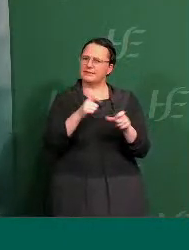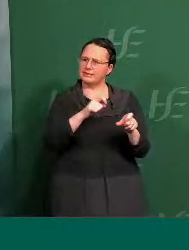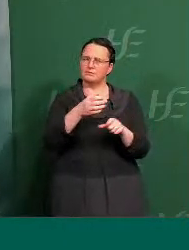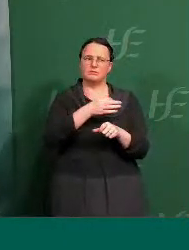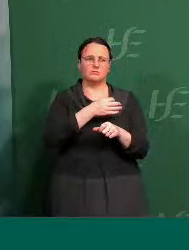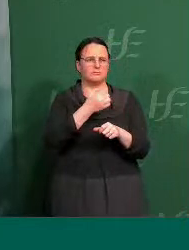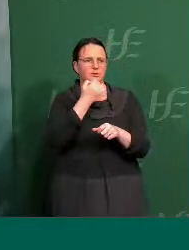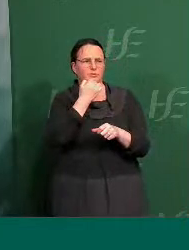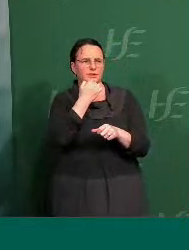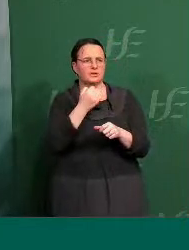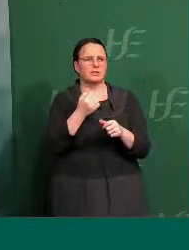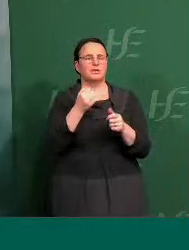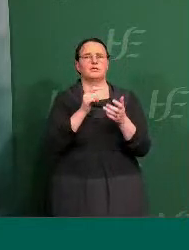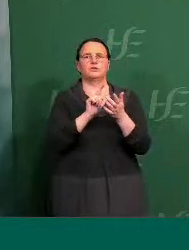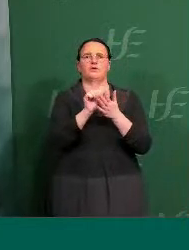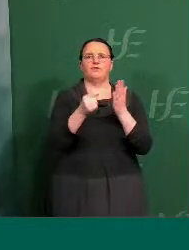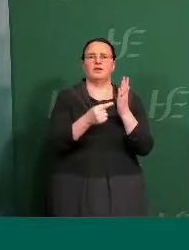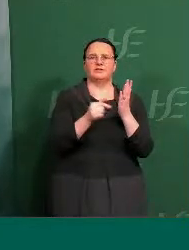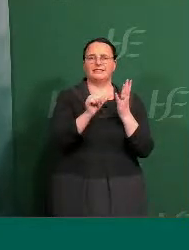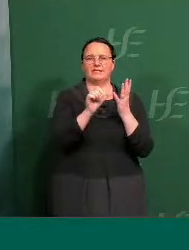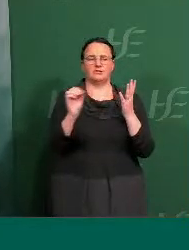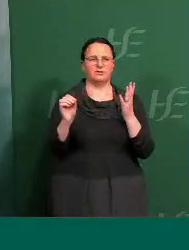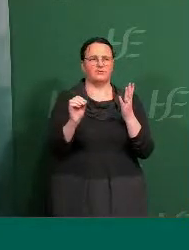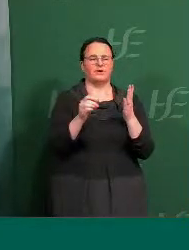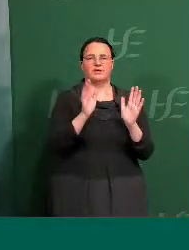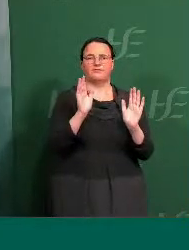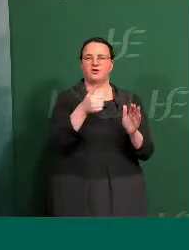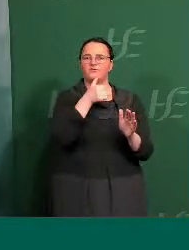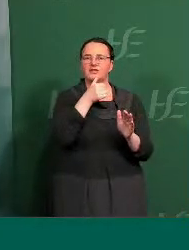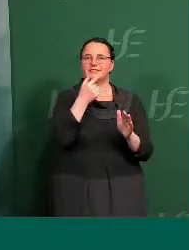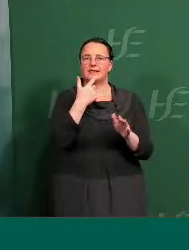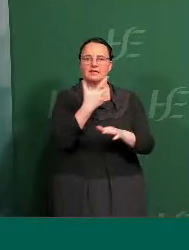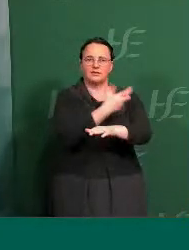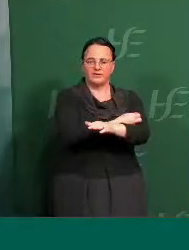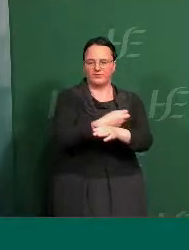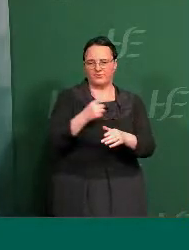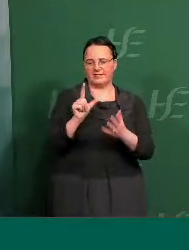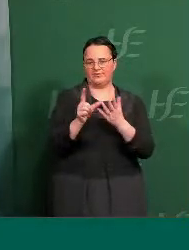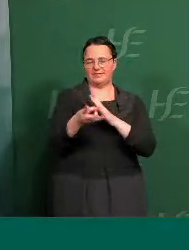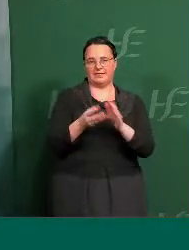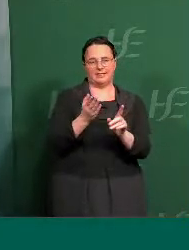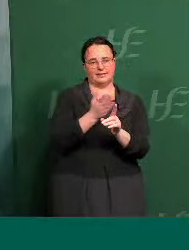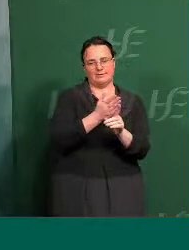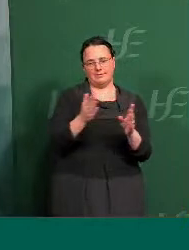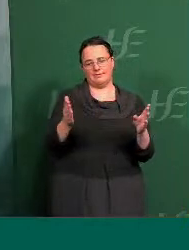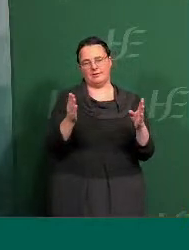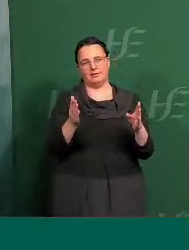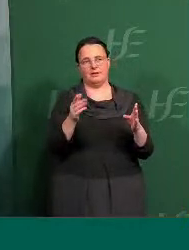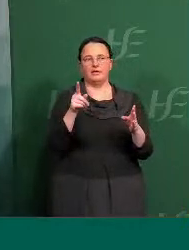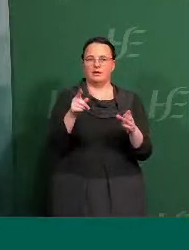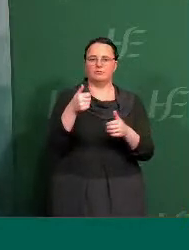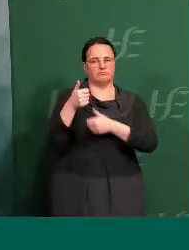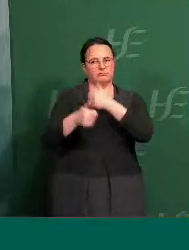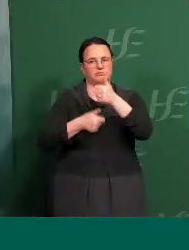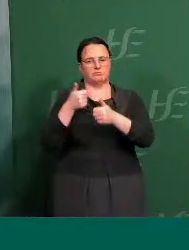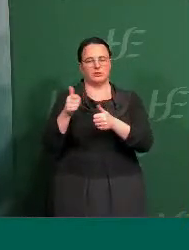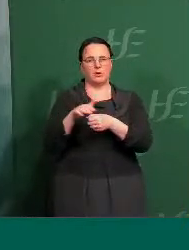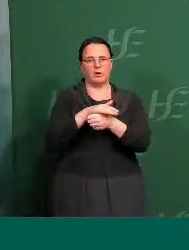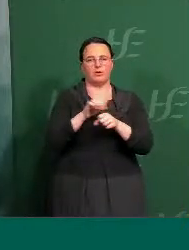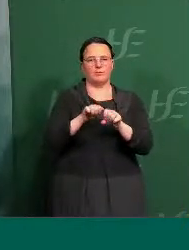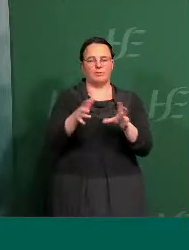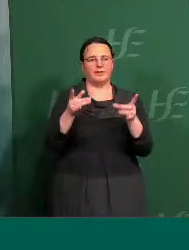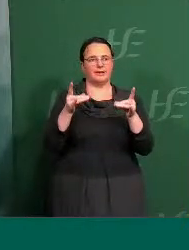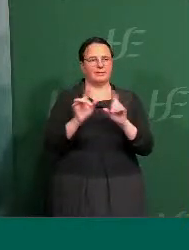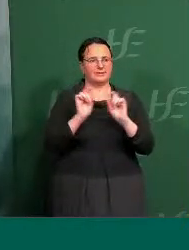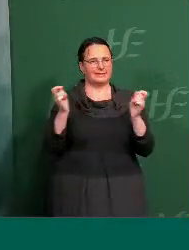like 12,600 people, dose 1 and dose 2 over the last 7 days. And again, great credit to our local public health teams,